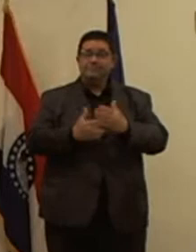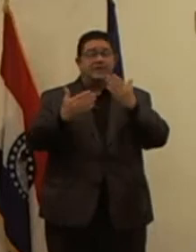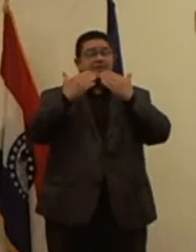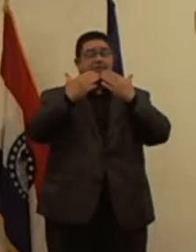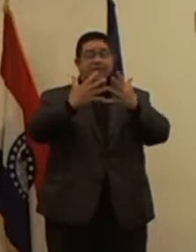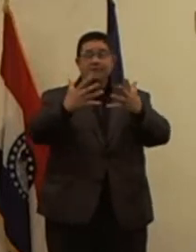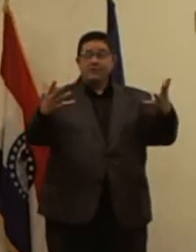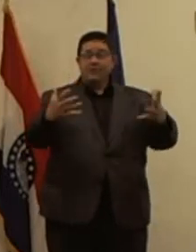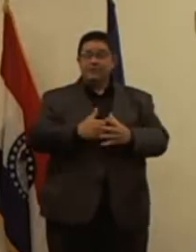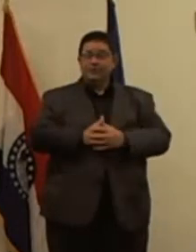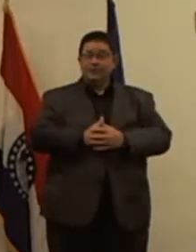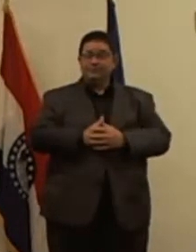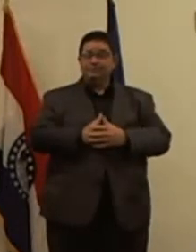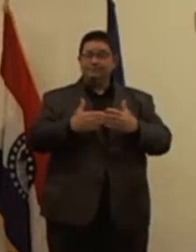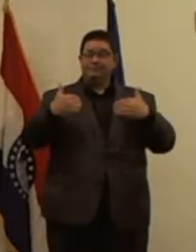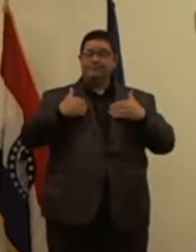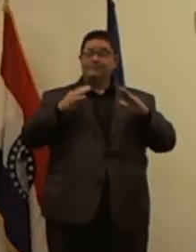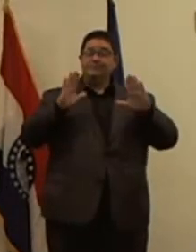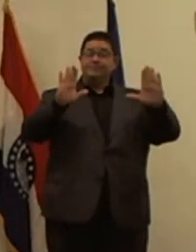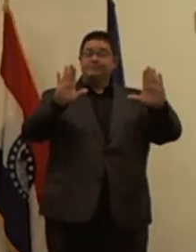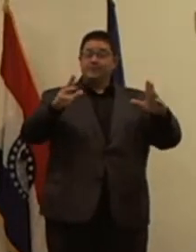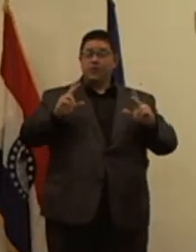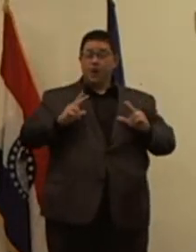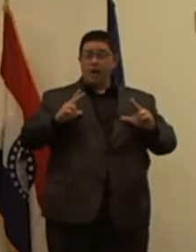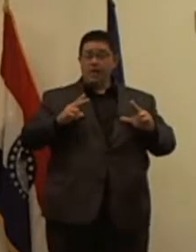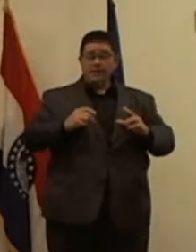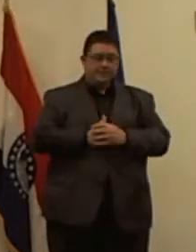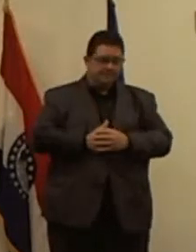Thank you very much. Have a good holiday.